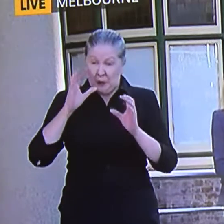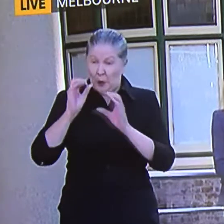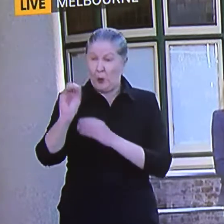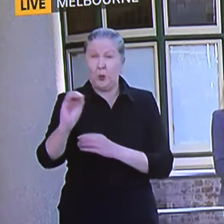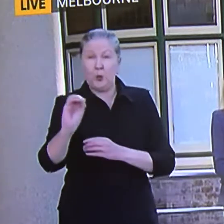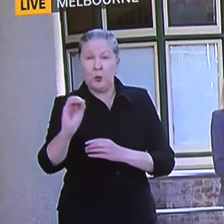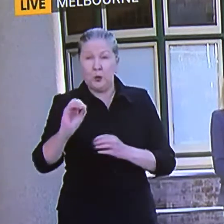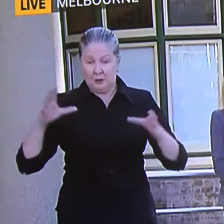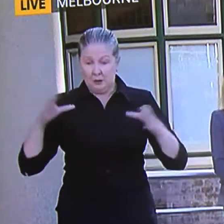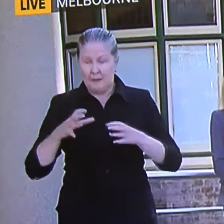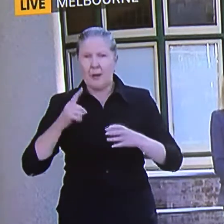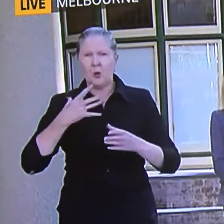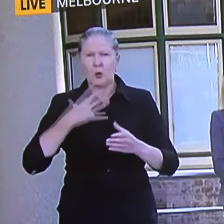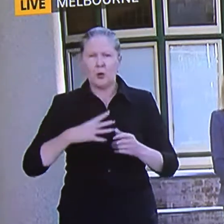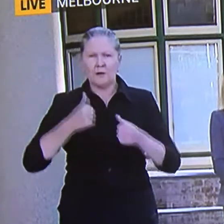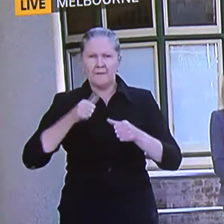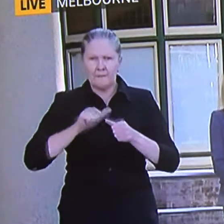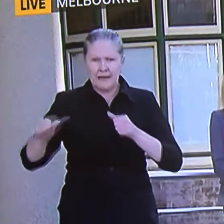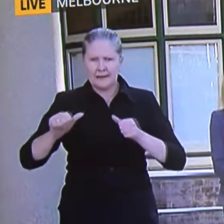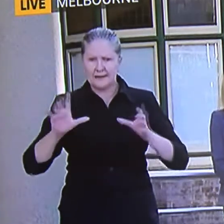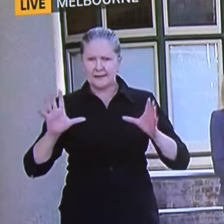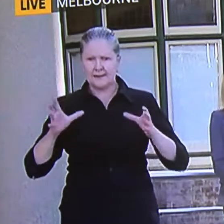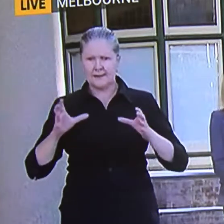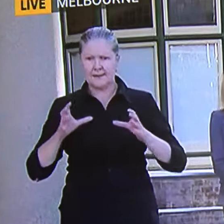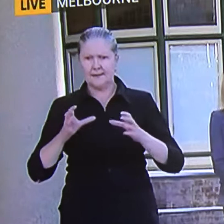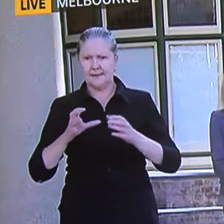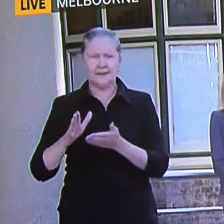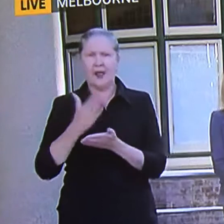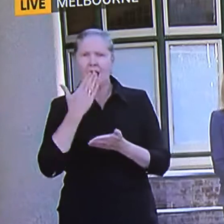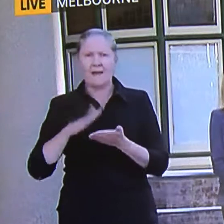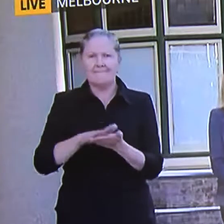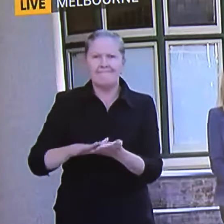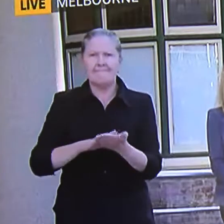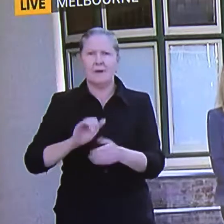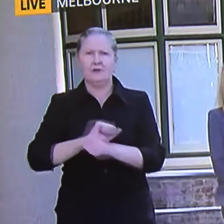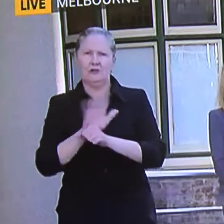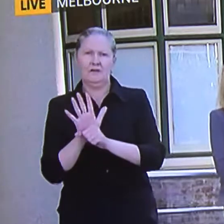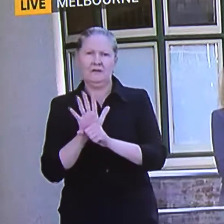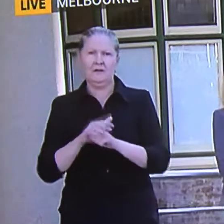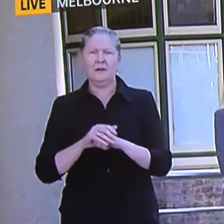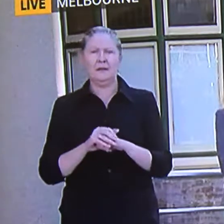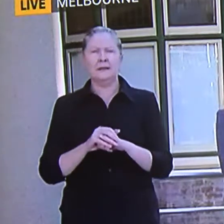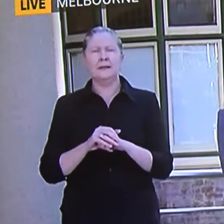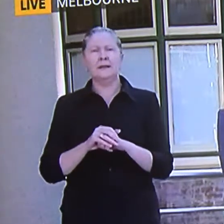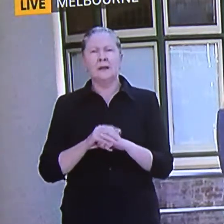that effective eradication. At the same time, we have also been planning the road out.